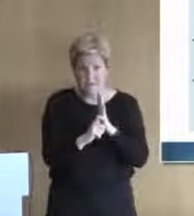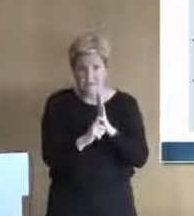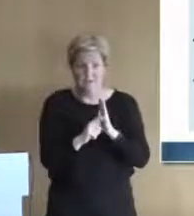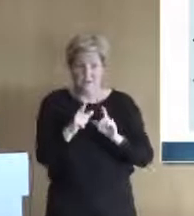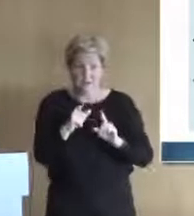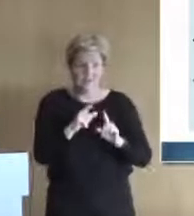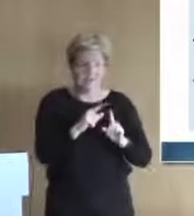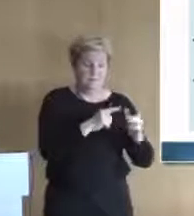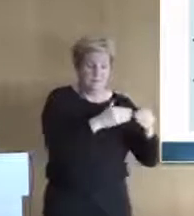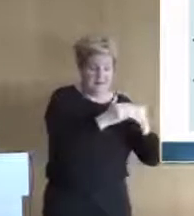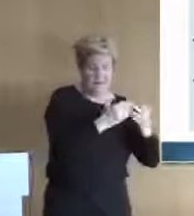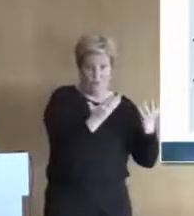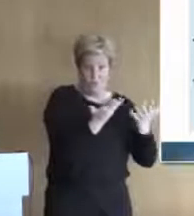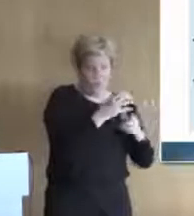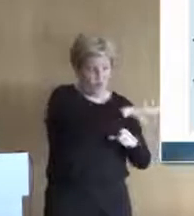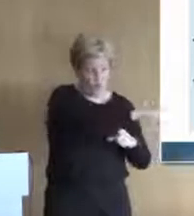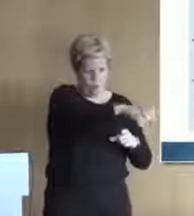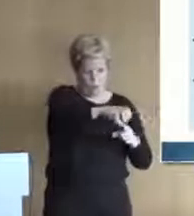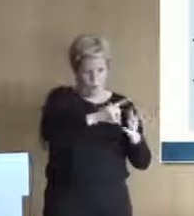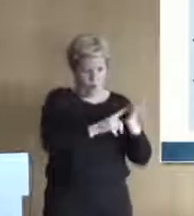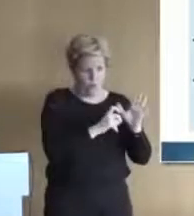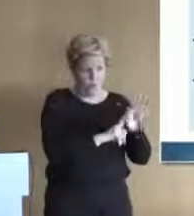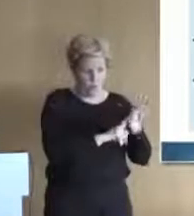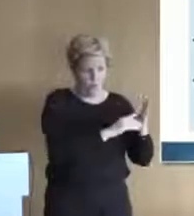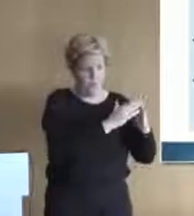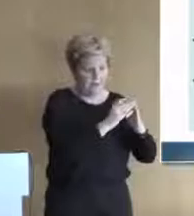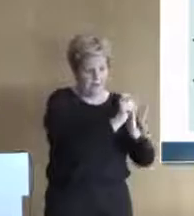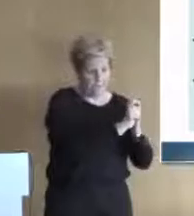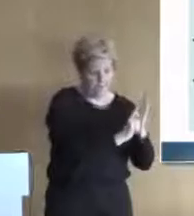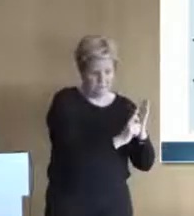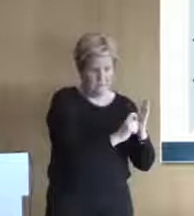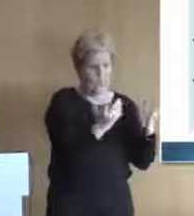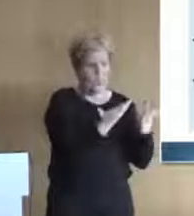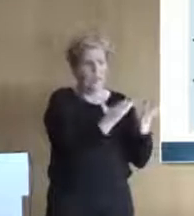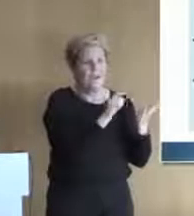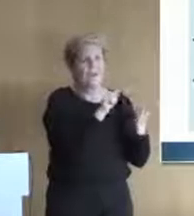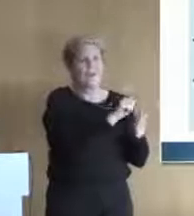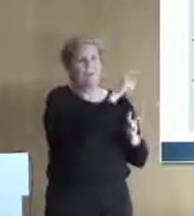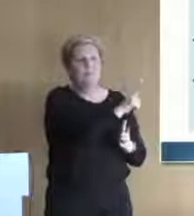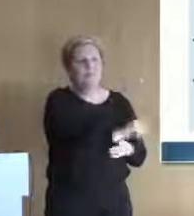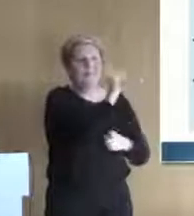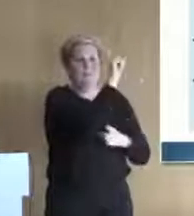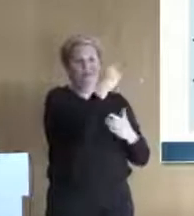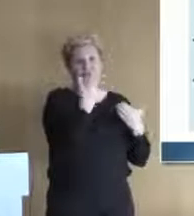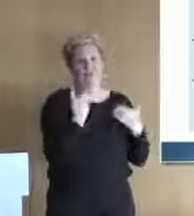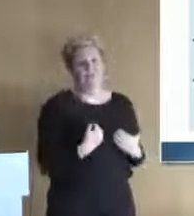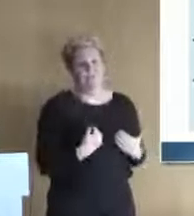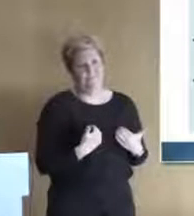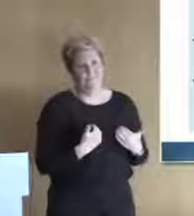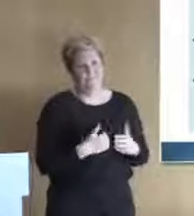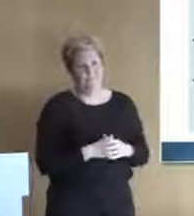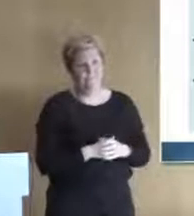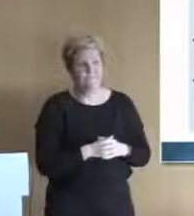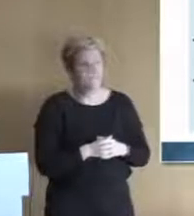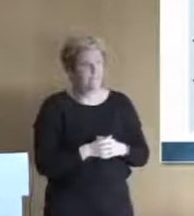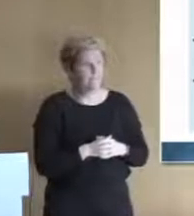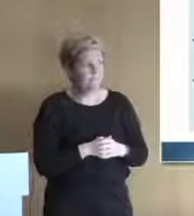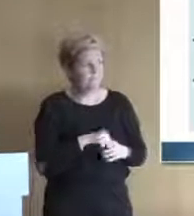they prioritise the assessment of people with higher level needs. So people applying on the basis of a